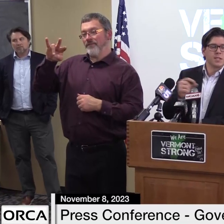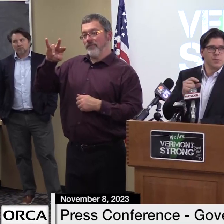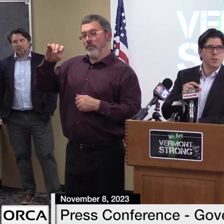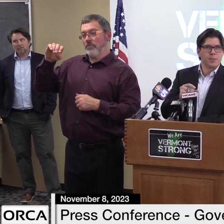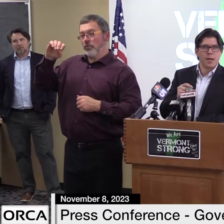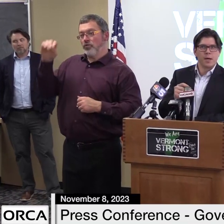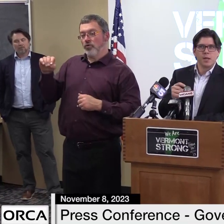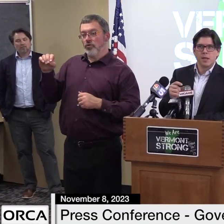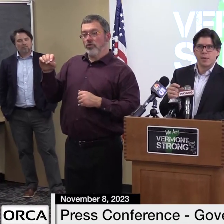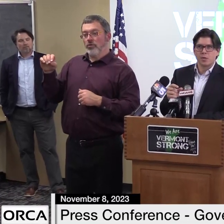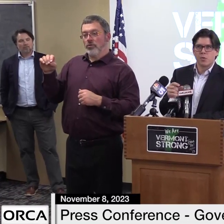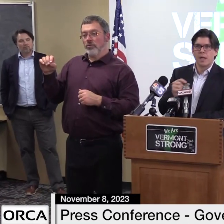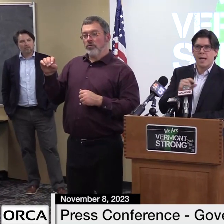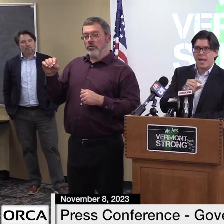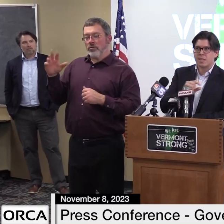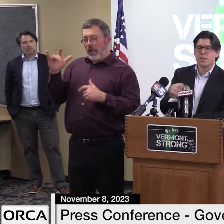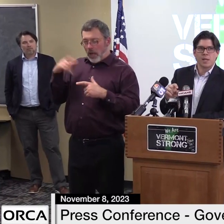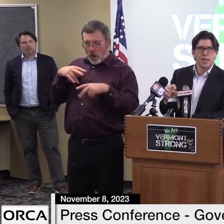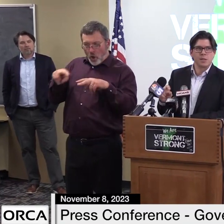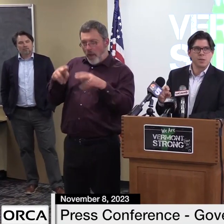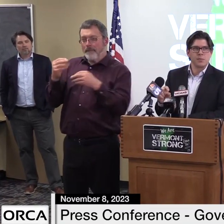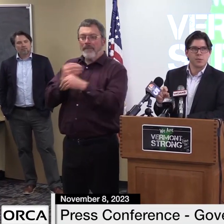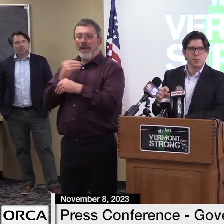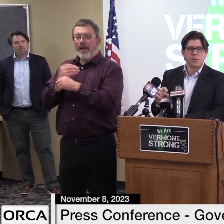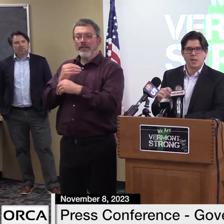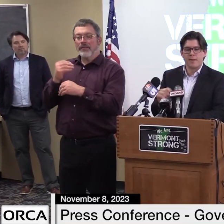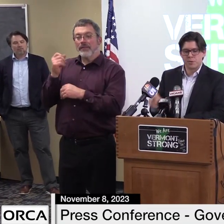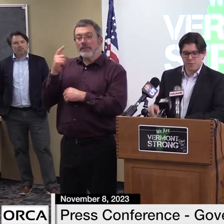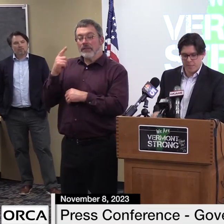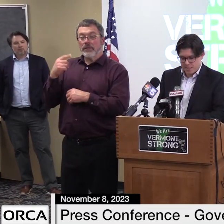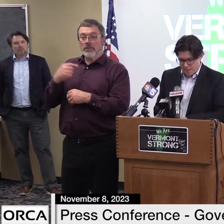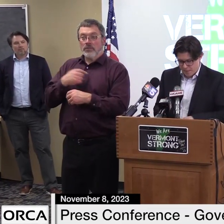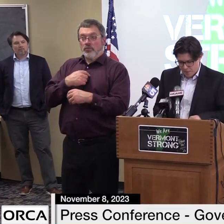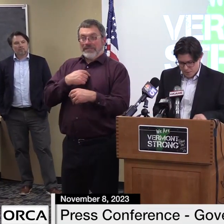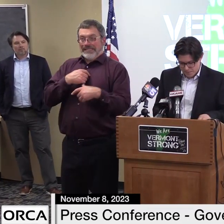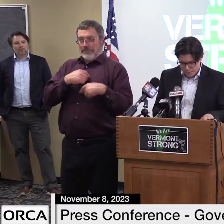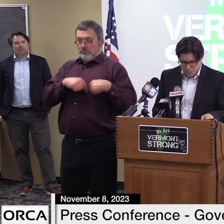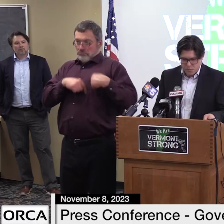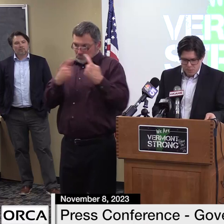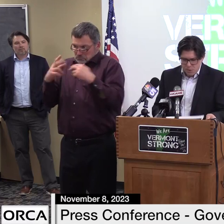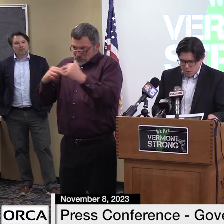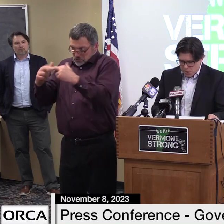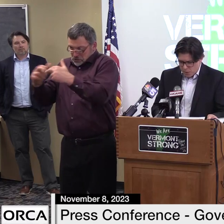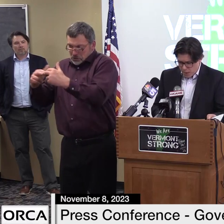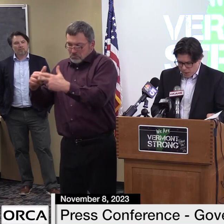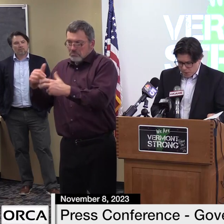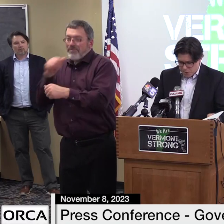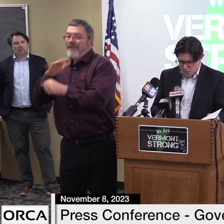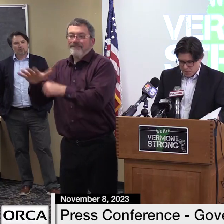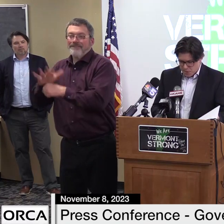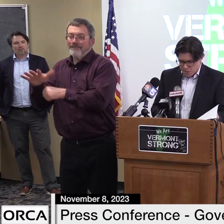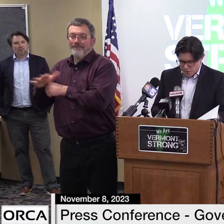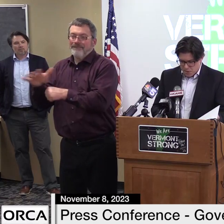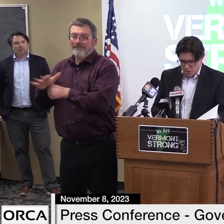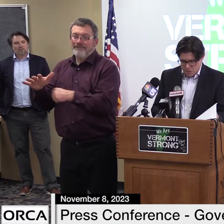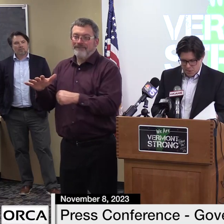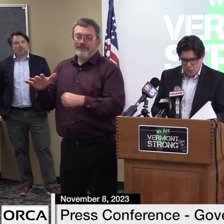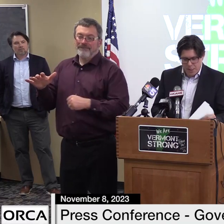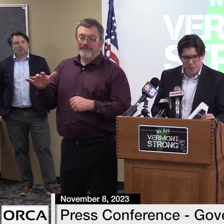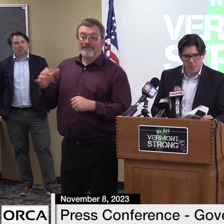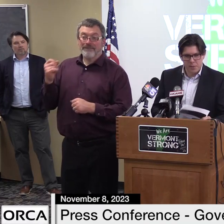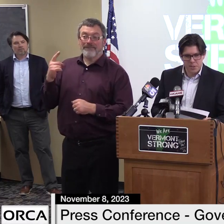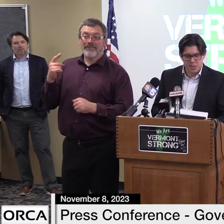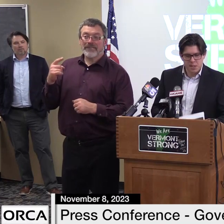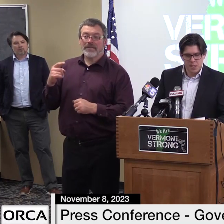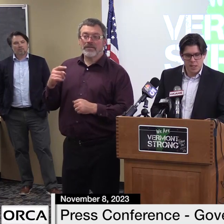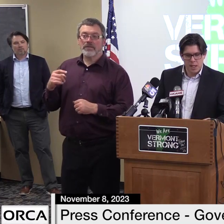to, that's the multiplier compared to what has been annually produced on average over the past 5 years. So, just to use